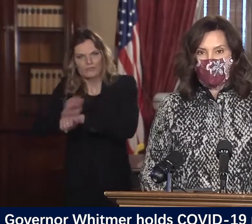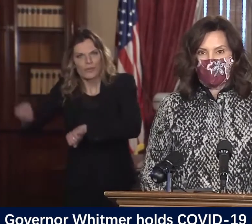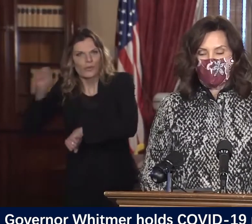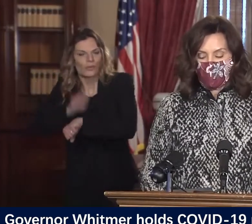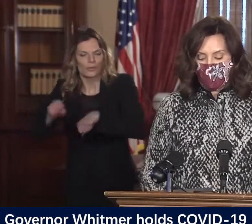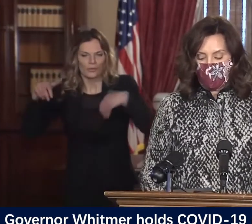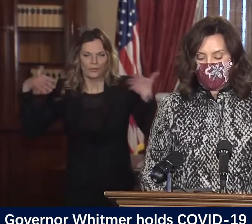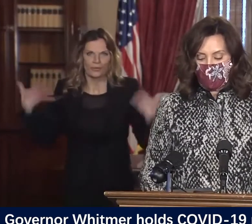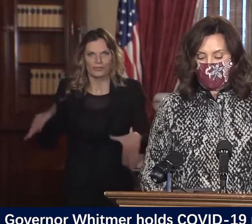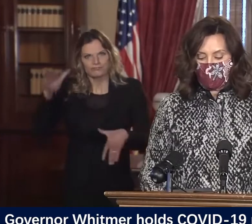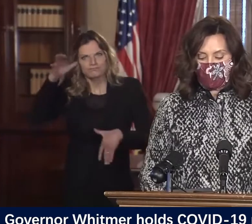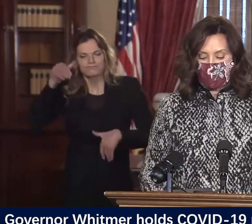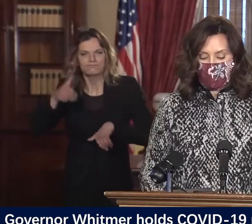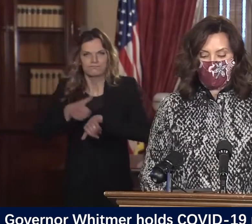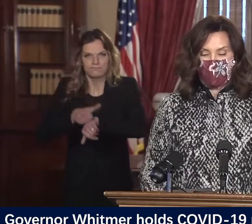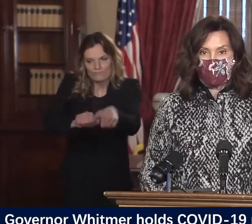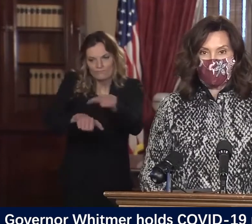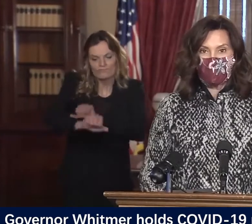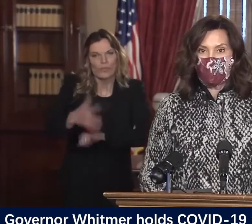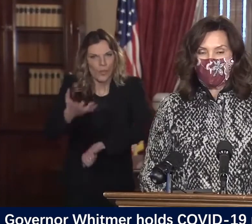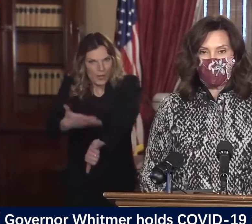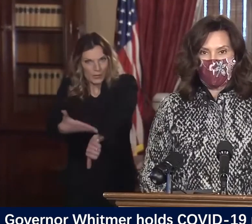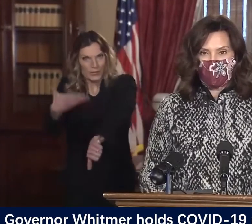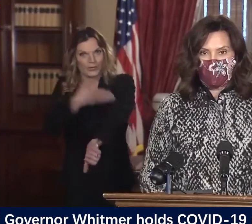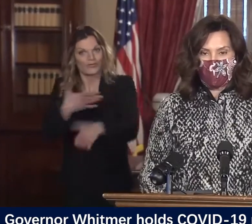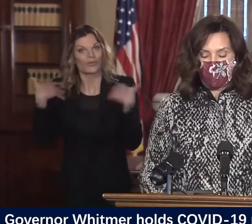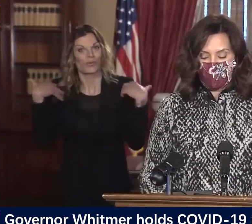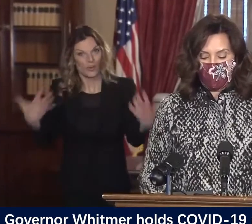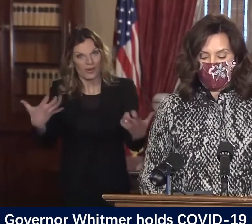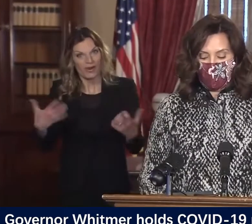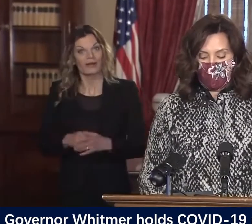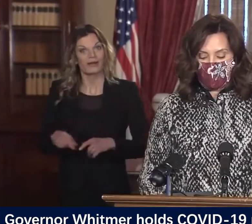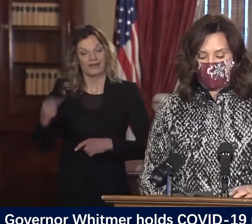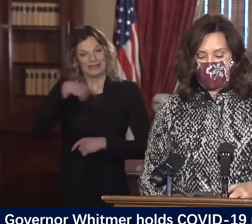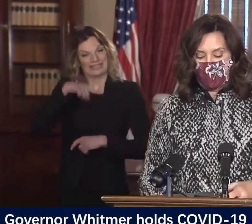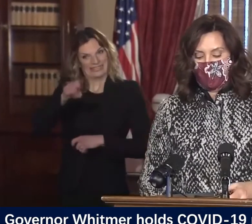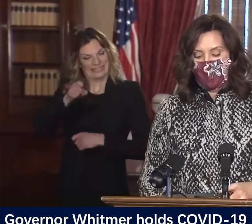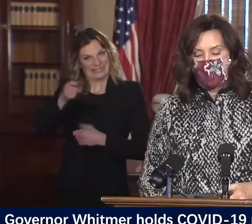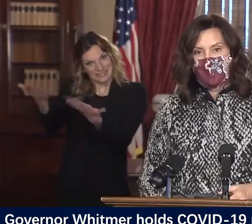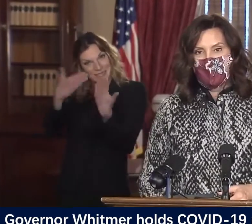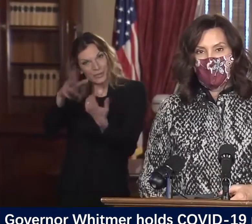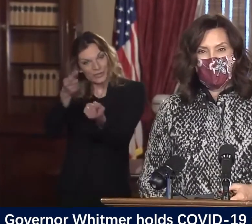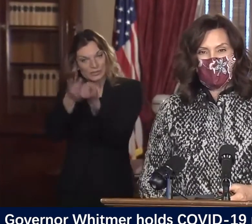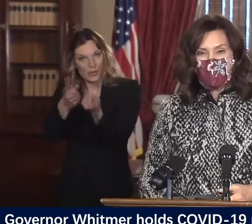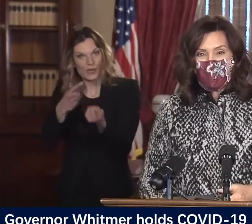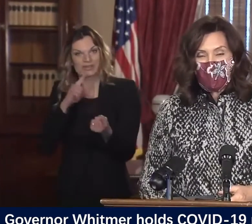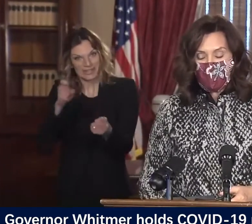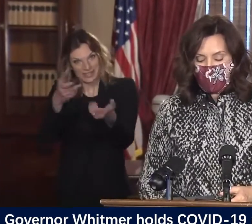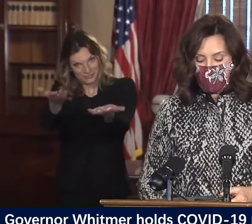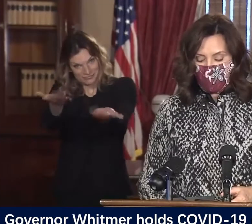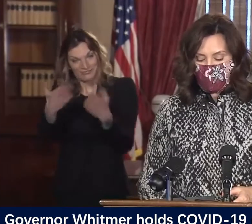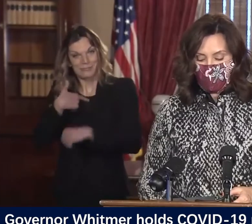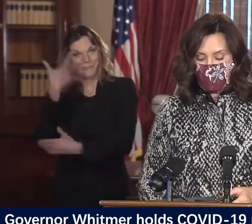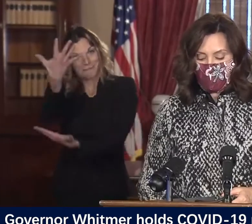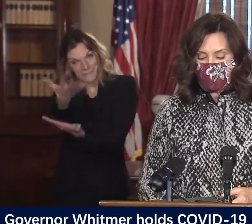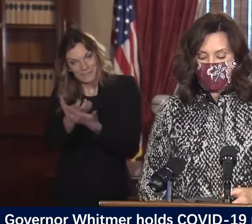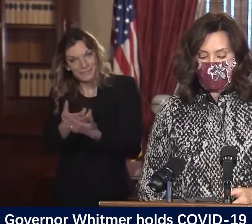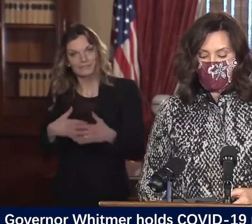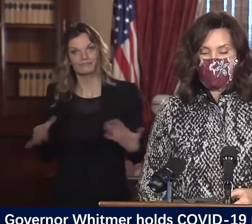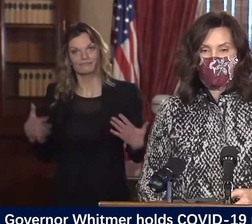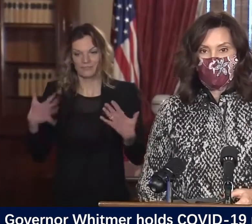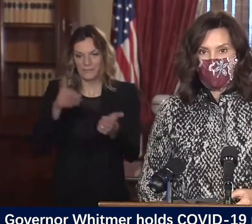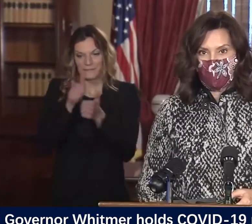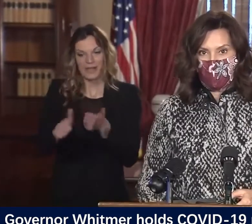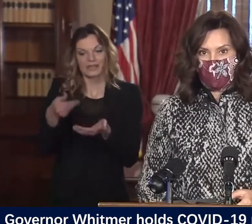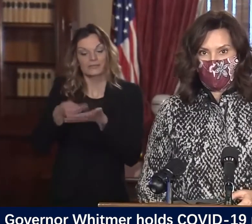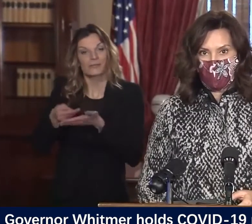we have taken strong bipartisan action to get a number of things done for the people of Michigan. We passed two bipartisan budgets that